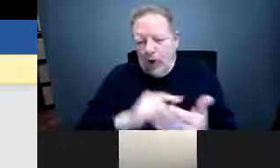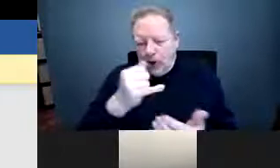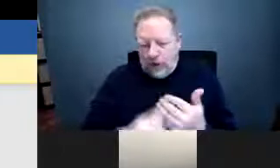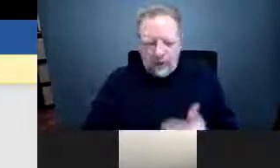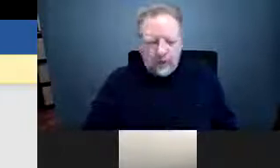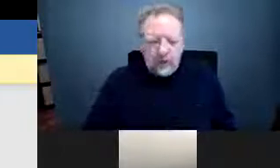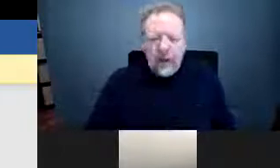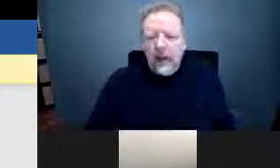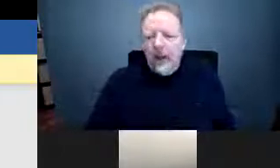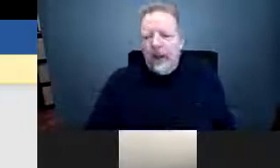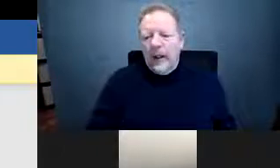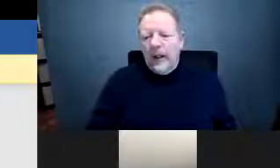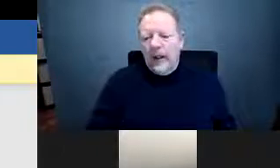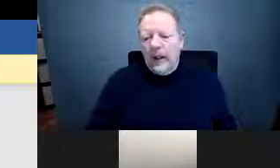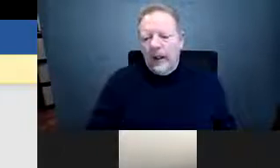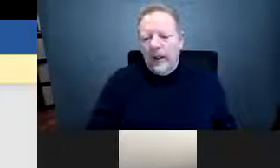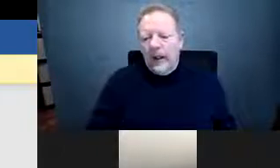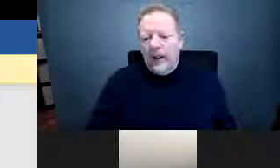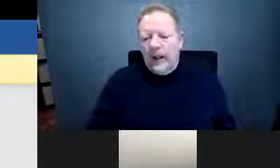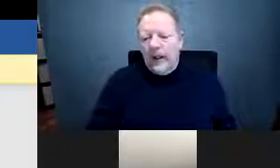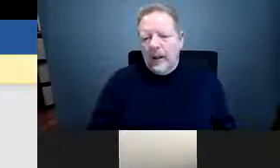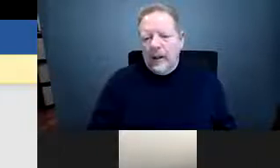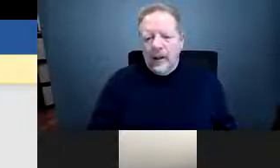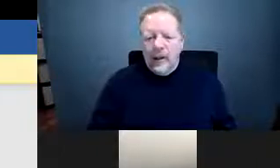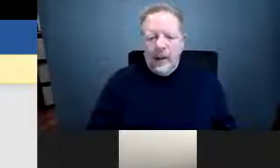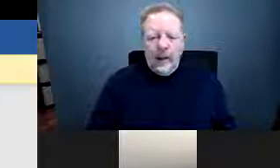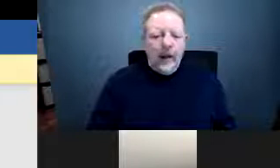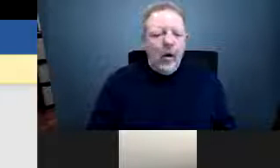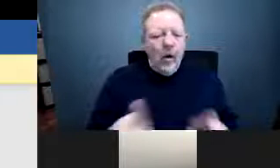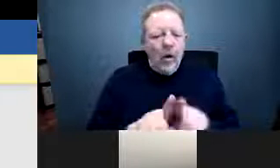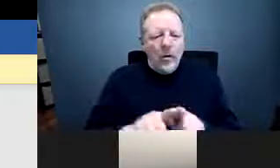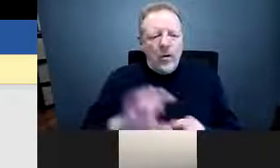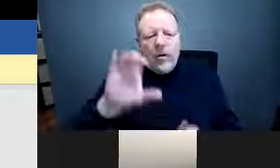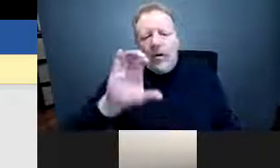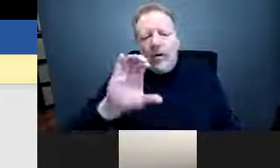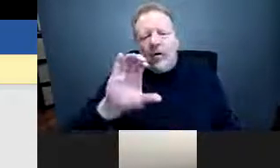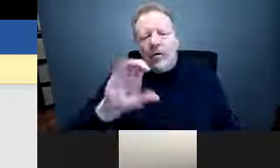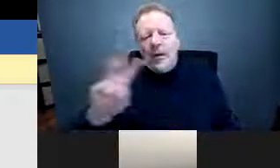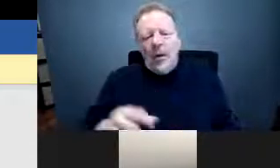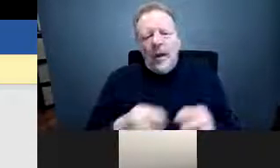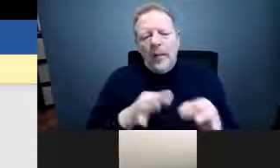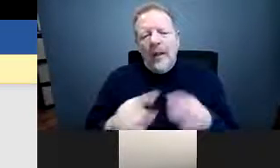And at the time, Christine had mentioned they would be working on a consolidated final report throughout this